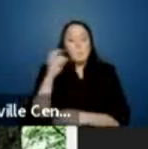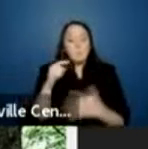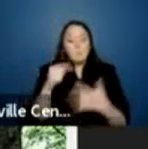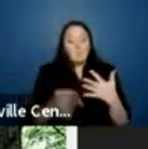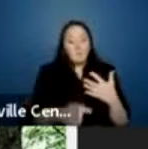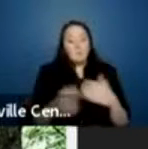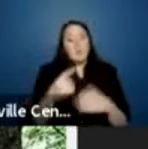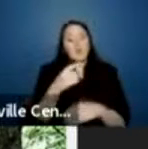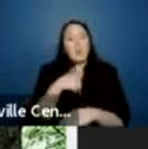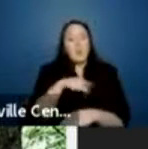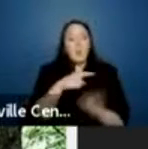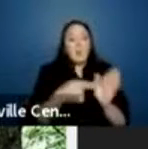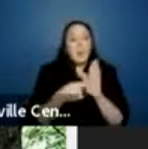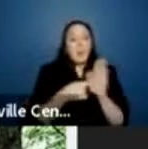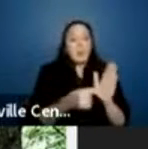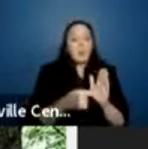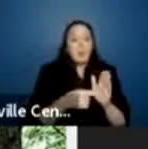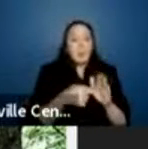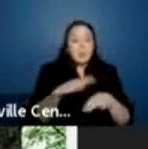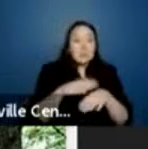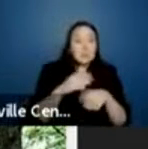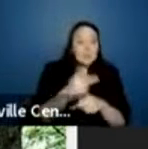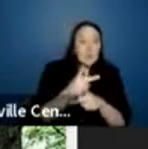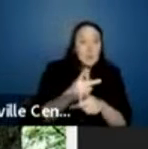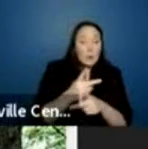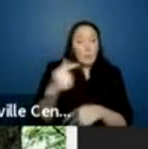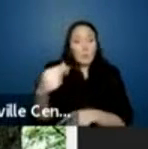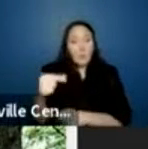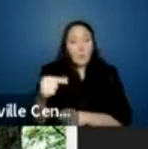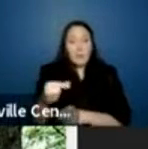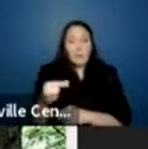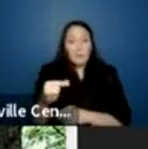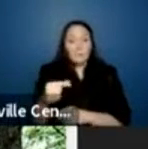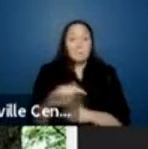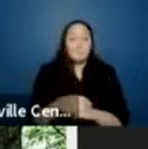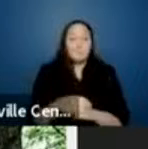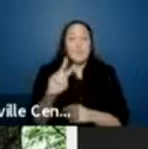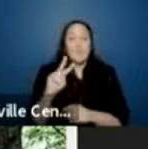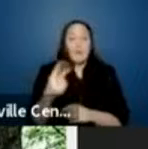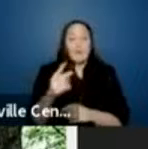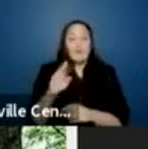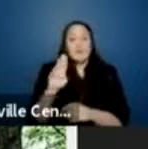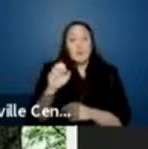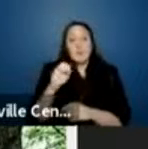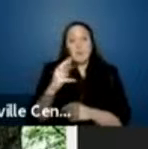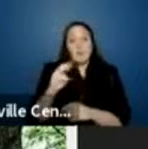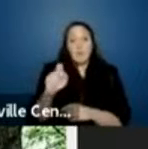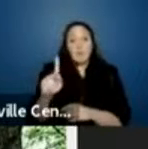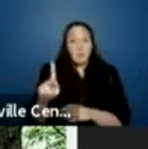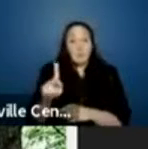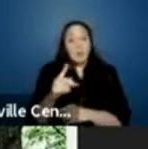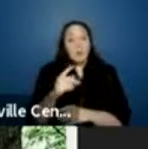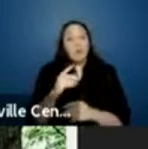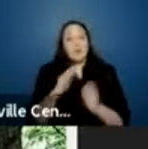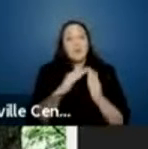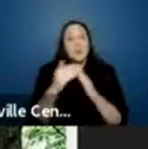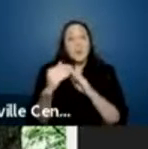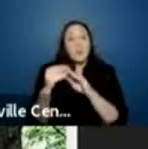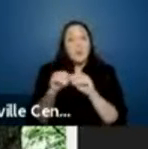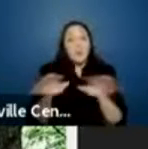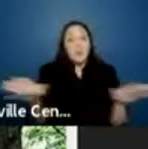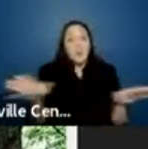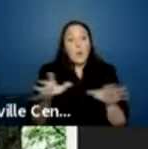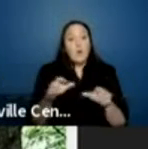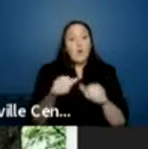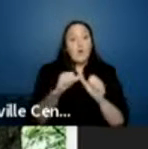we are representing this benchmark as a cautious green. Our second benchmark, community-wide sustained